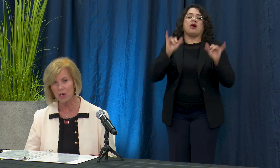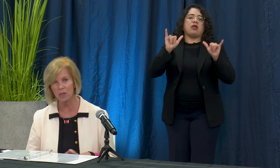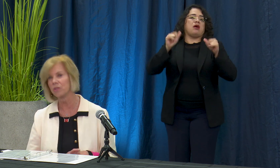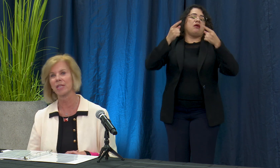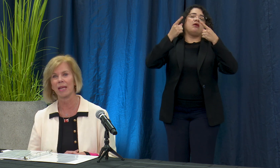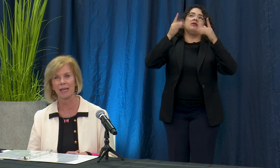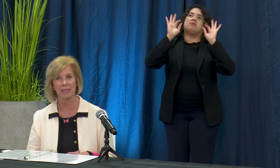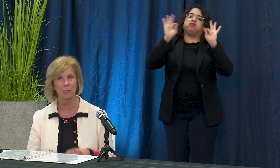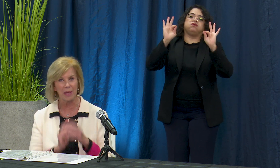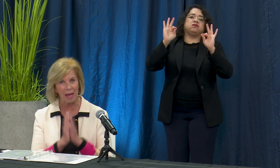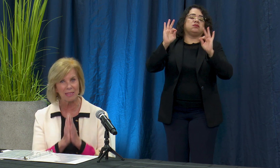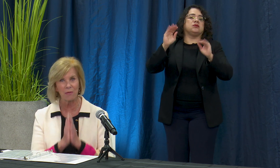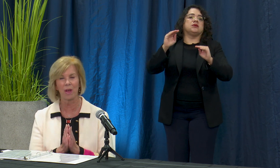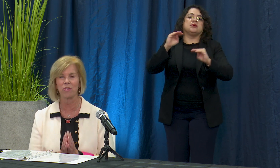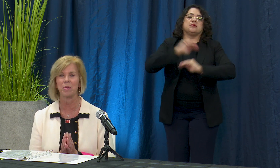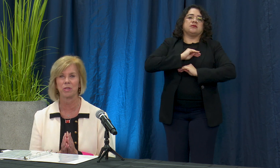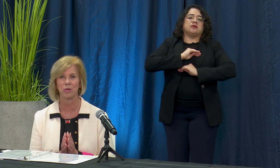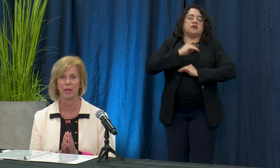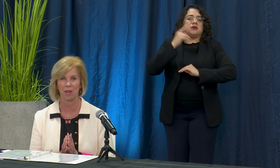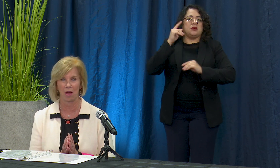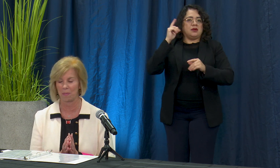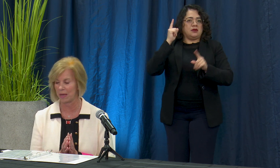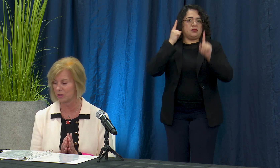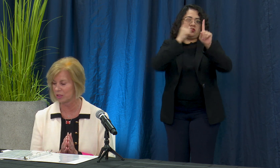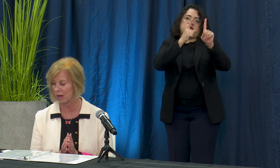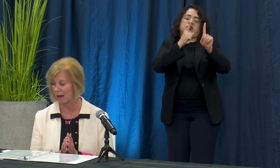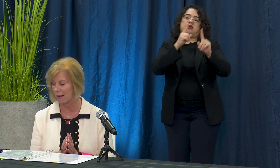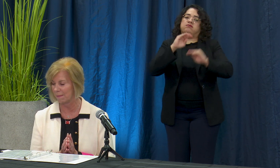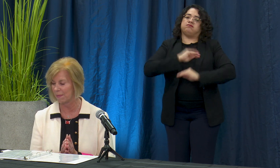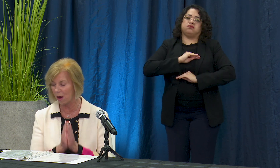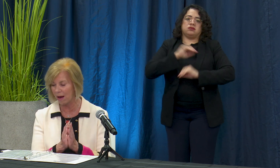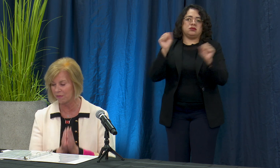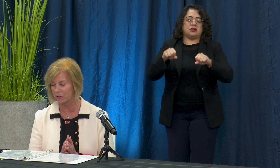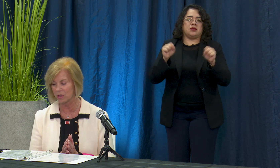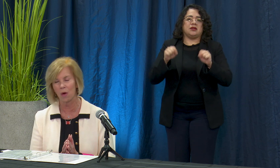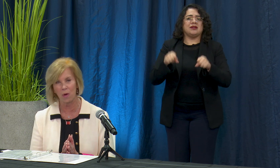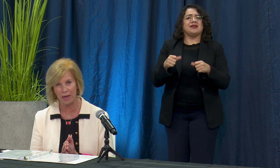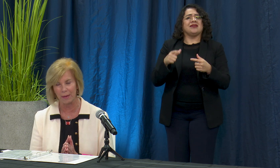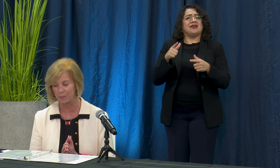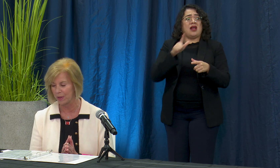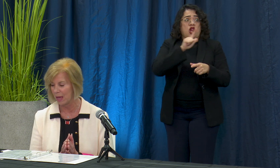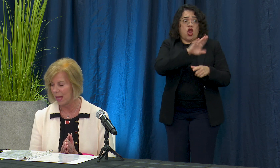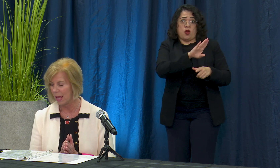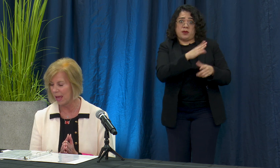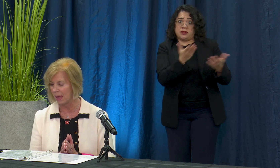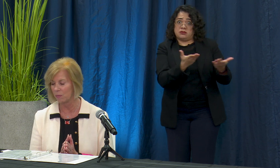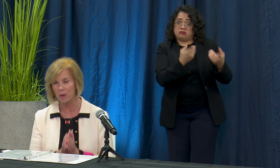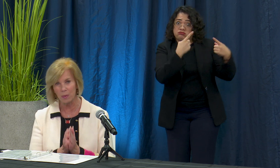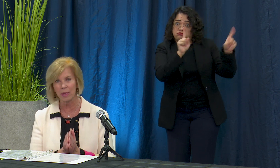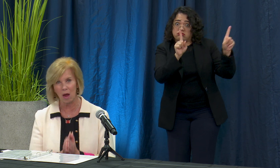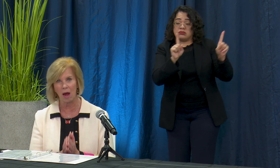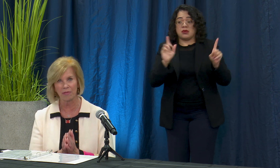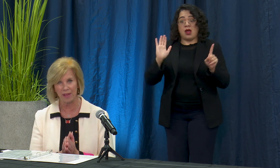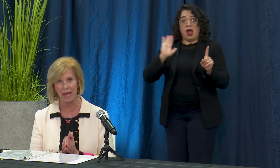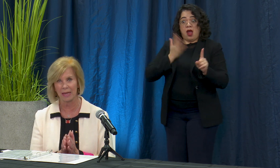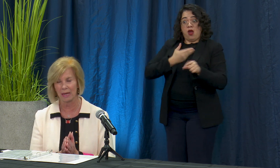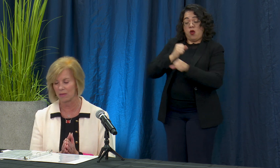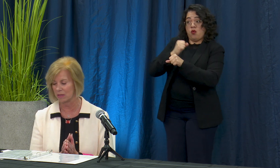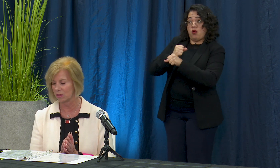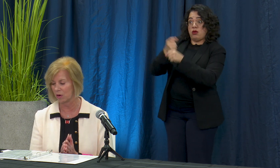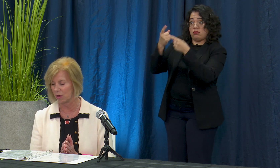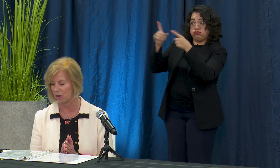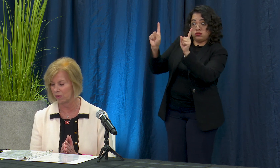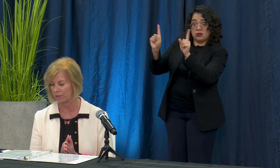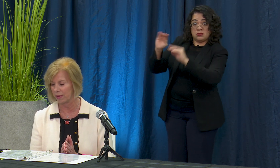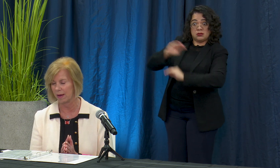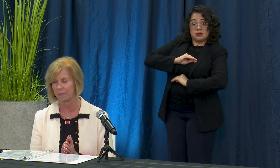The good news is because of what you've been doing, Long Beach, our efforts are working. And we really are flattening